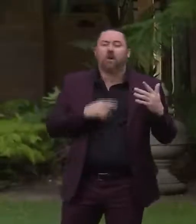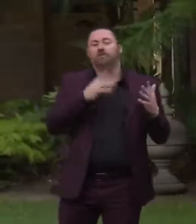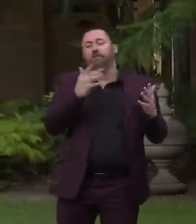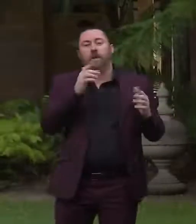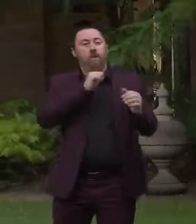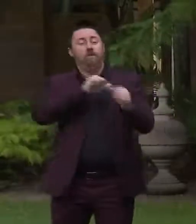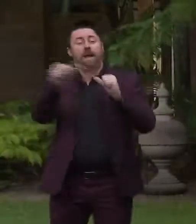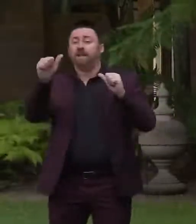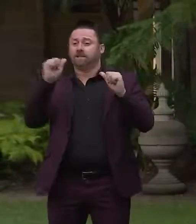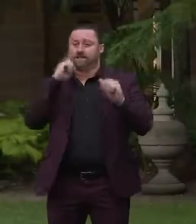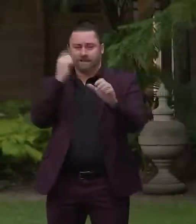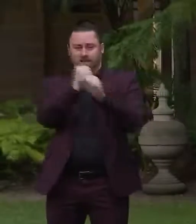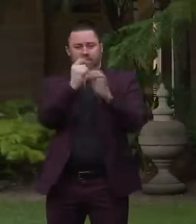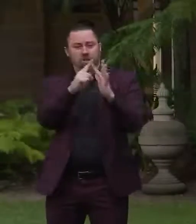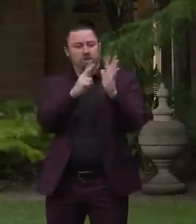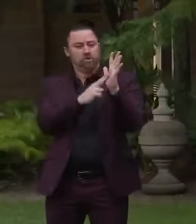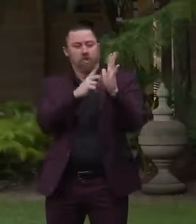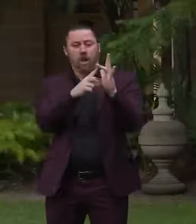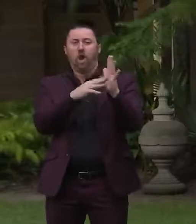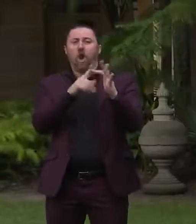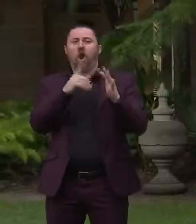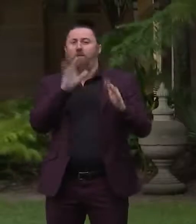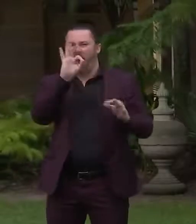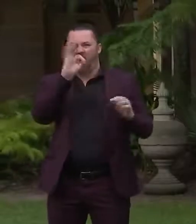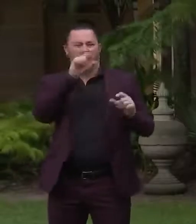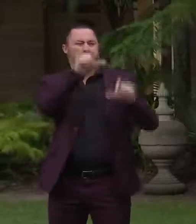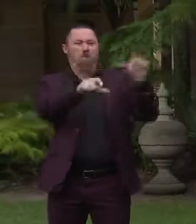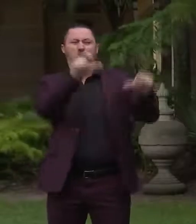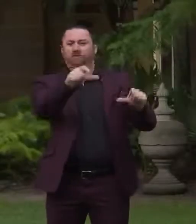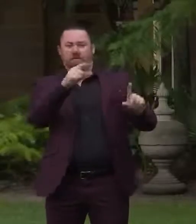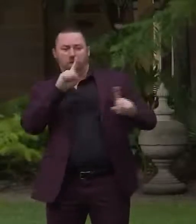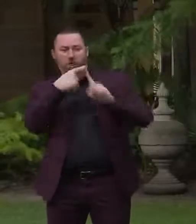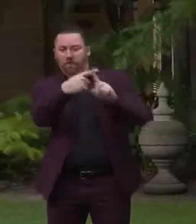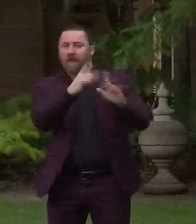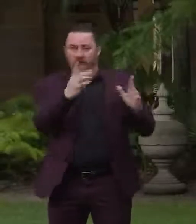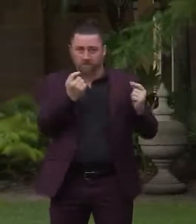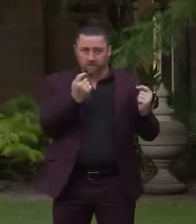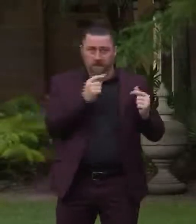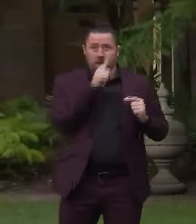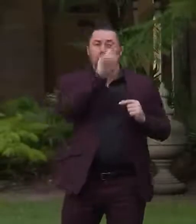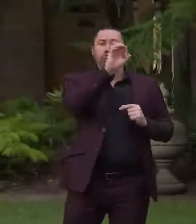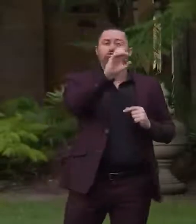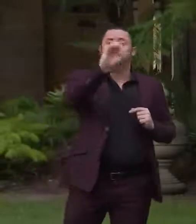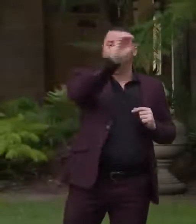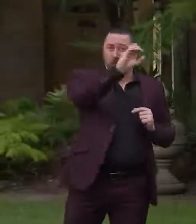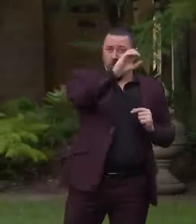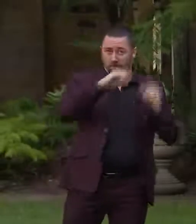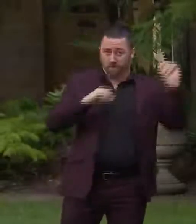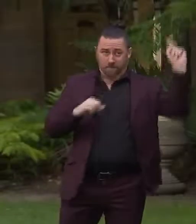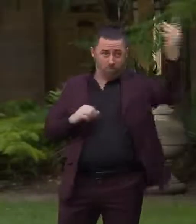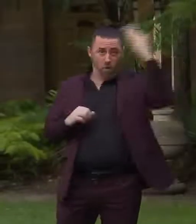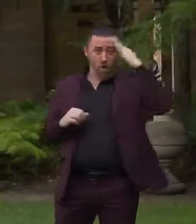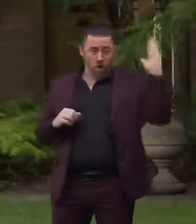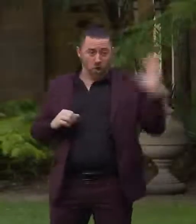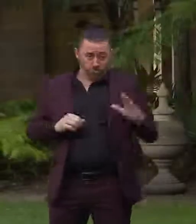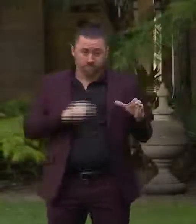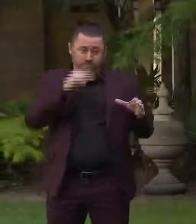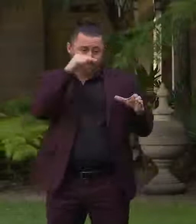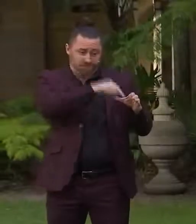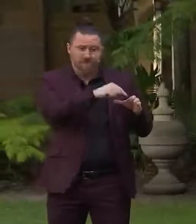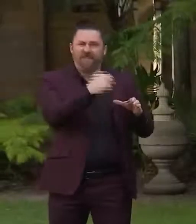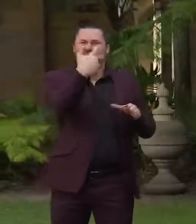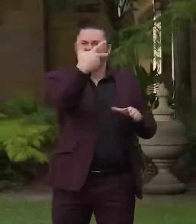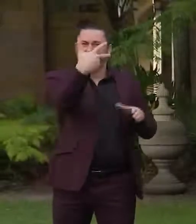genome sequence for a patient who has returned from Europe. That's the first cluster. And there